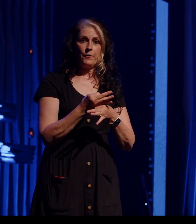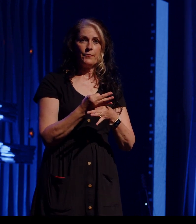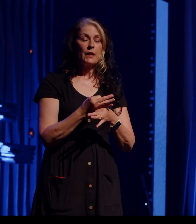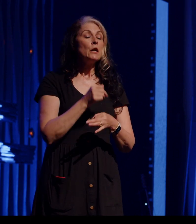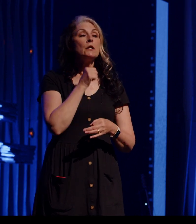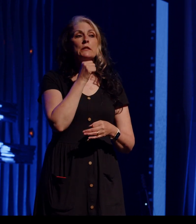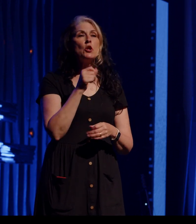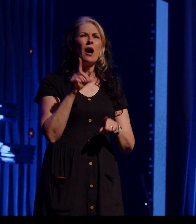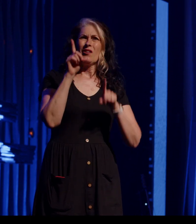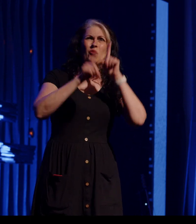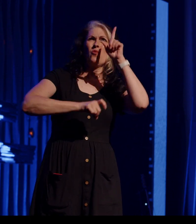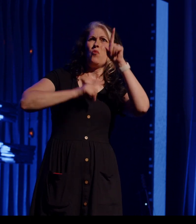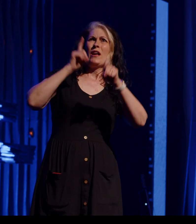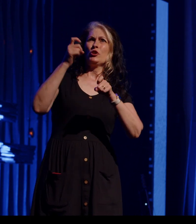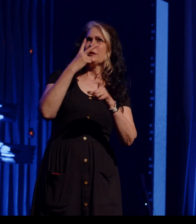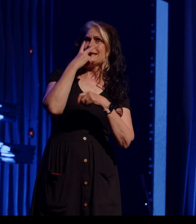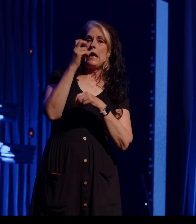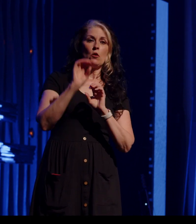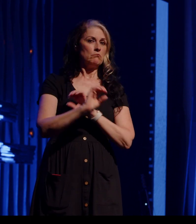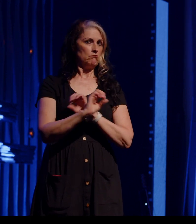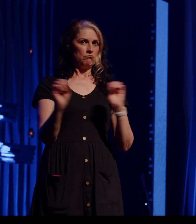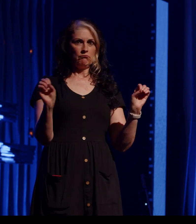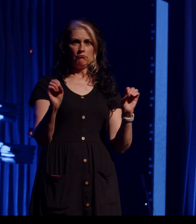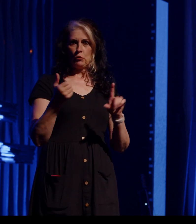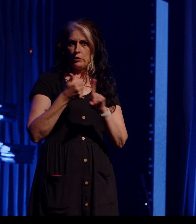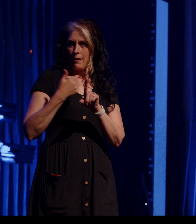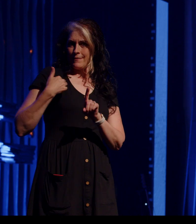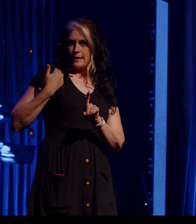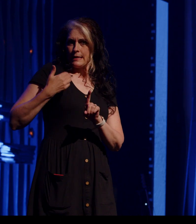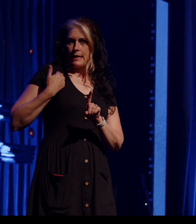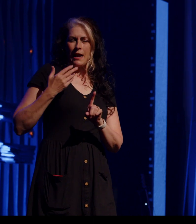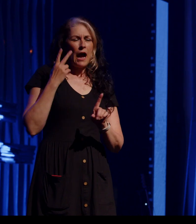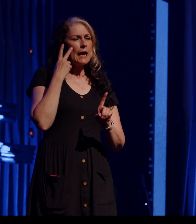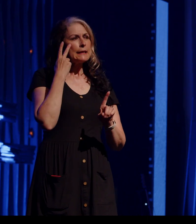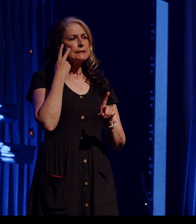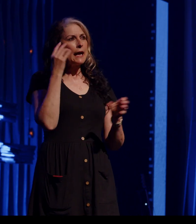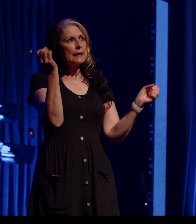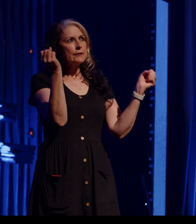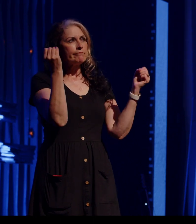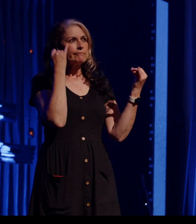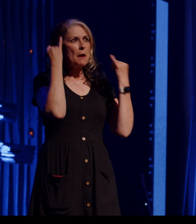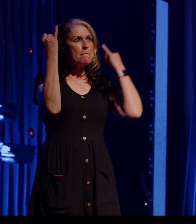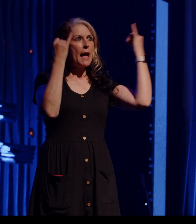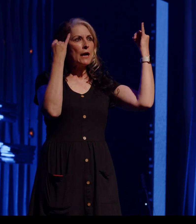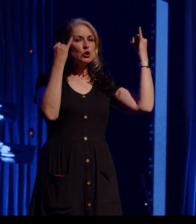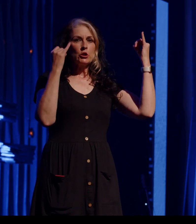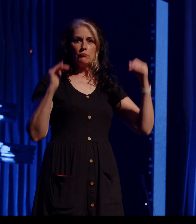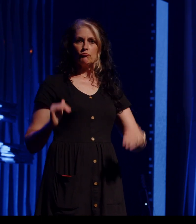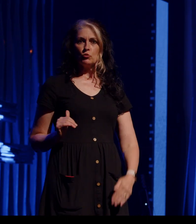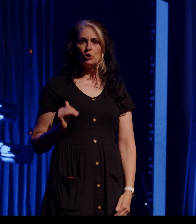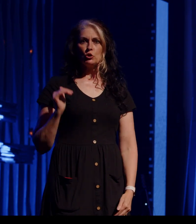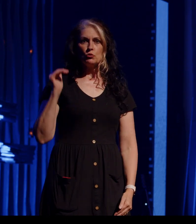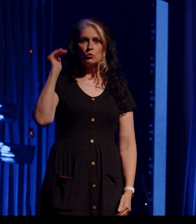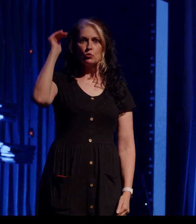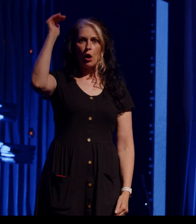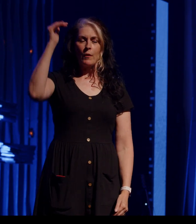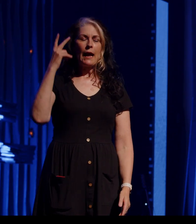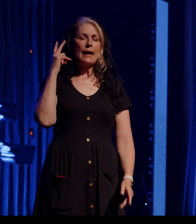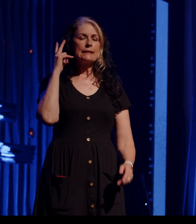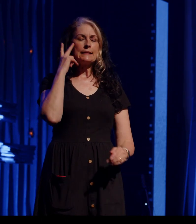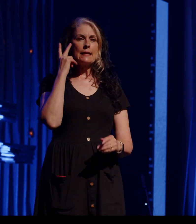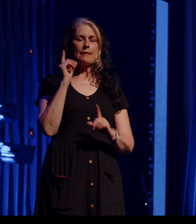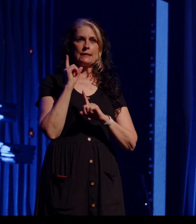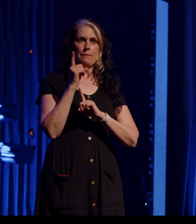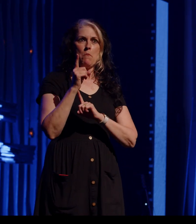She didn't question. She didn't doubt. Even as a young person, as I see her life, as she grows in her life, I see this moment